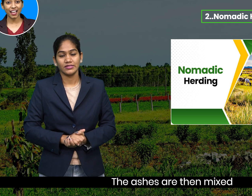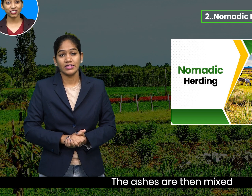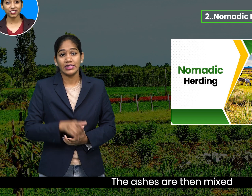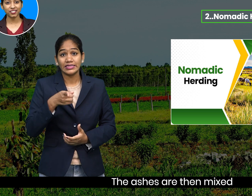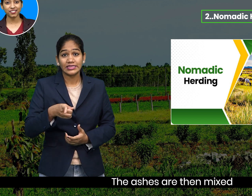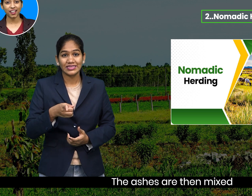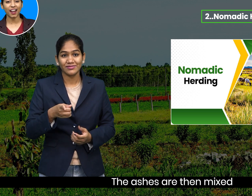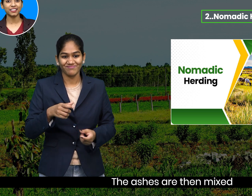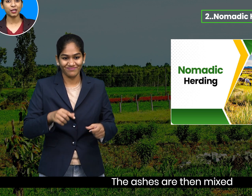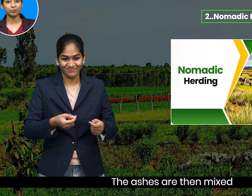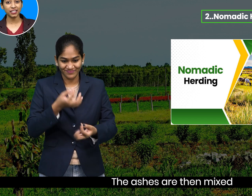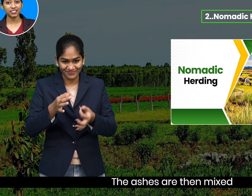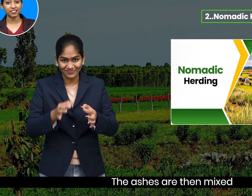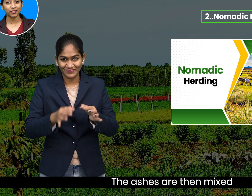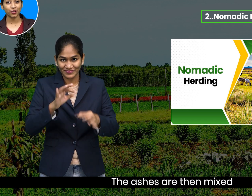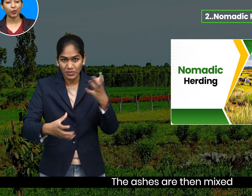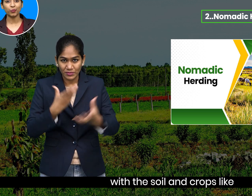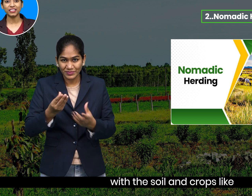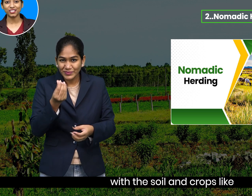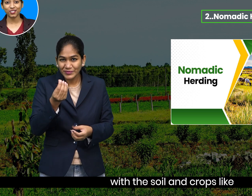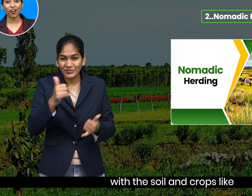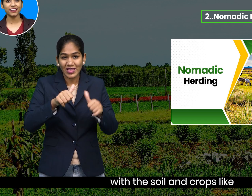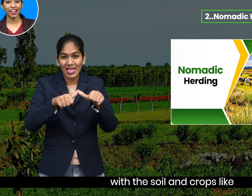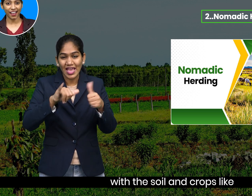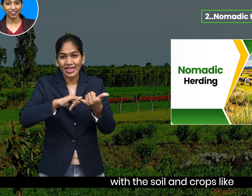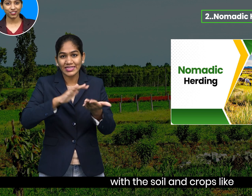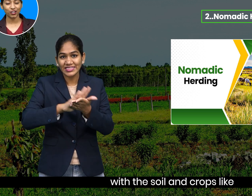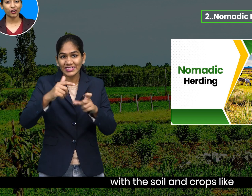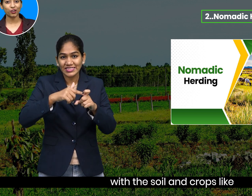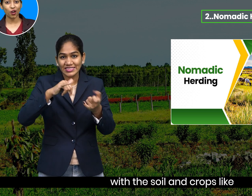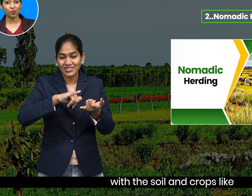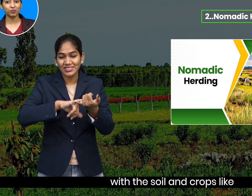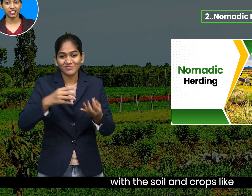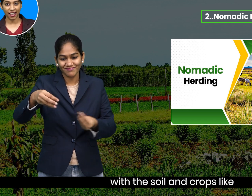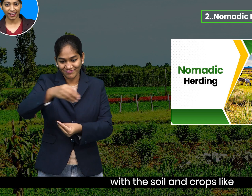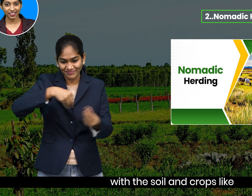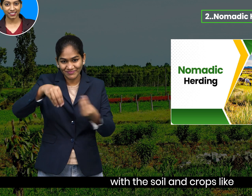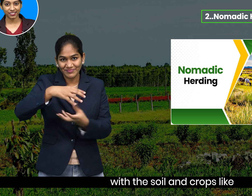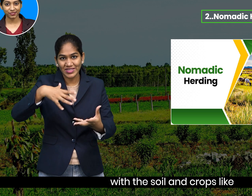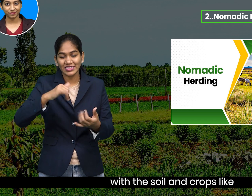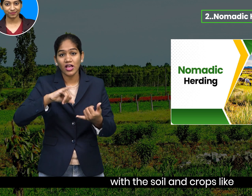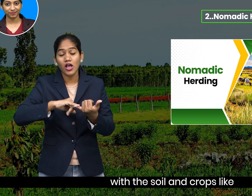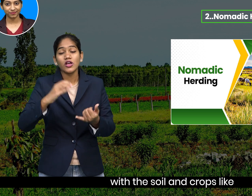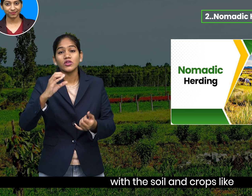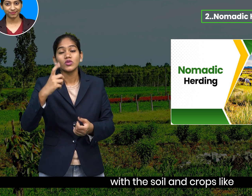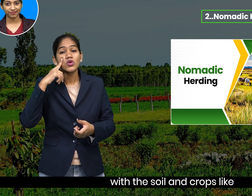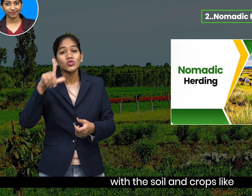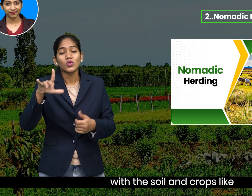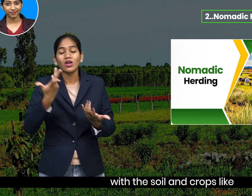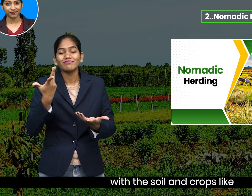The ashes are then mixed with the soil and crops like